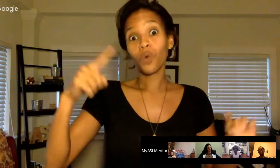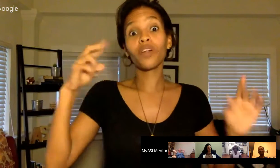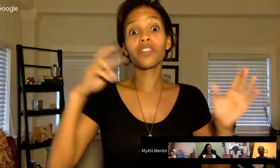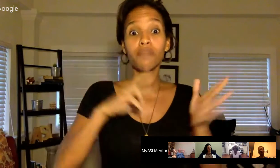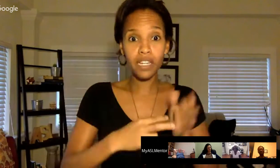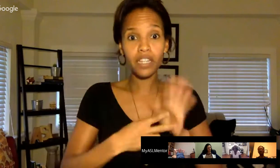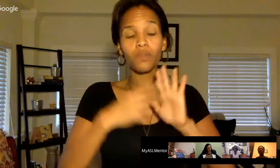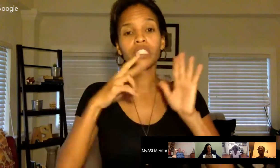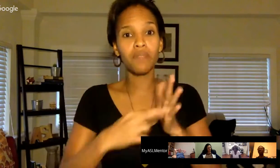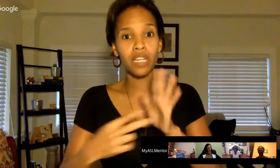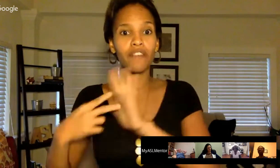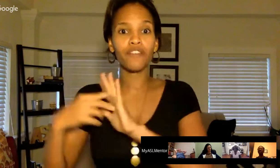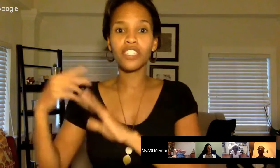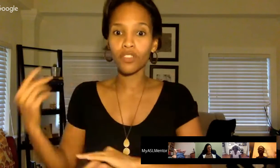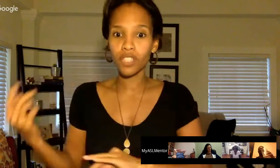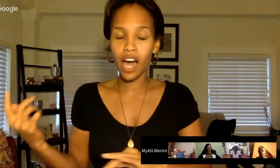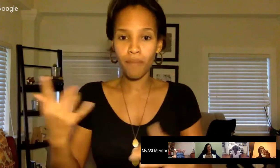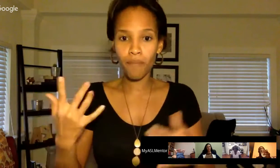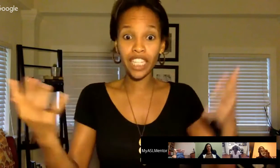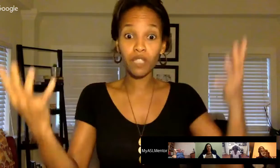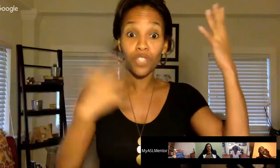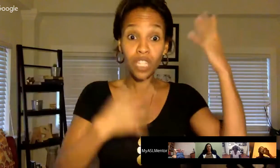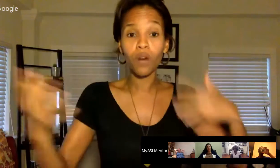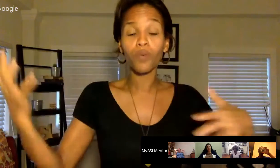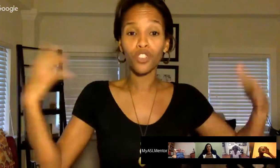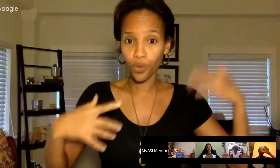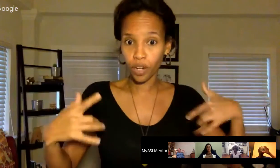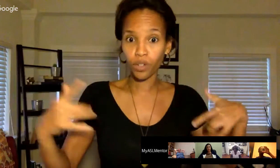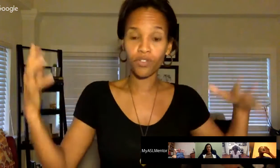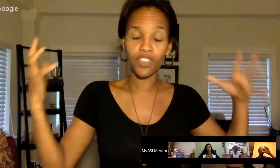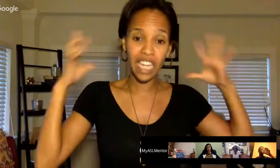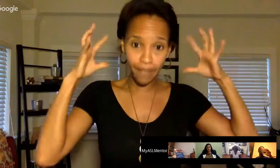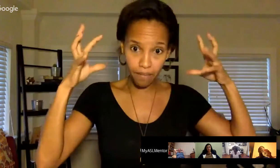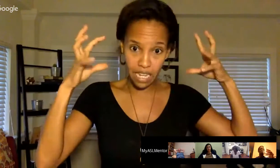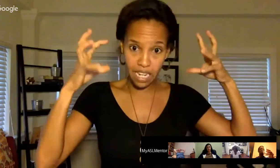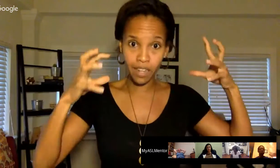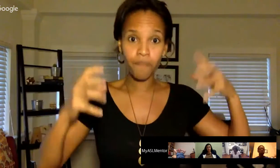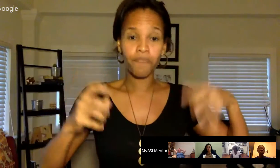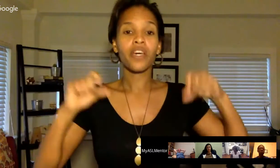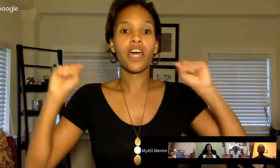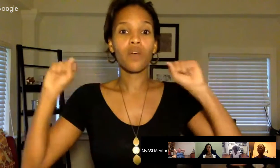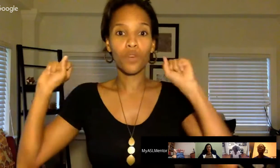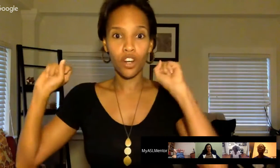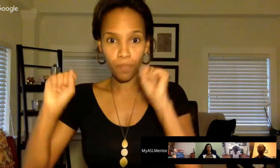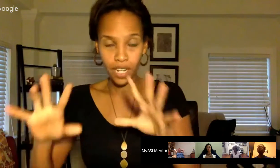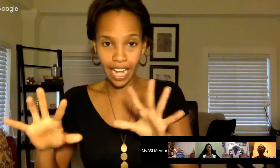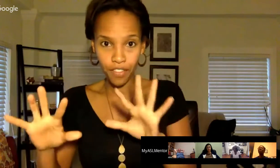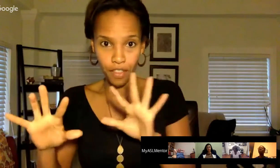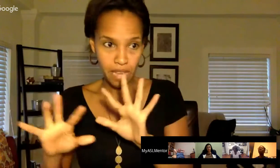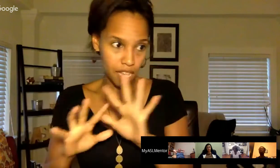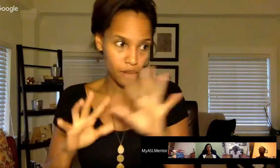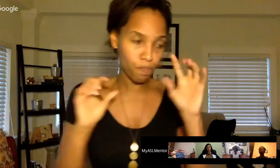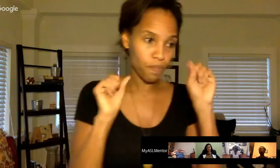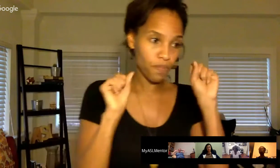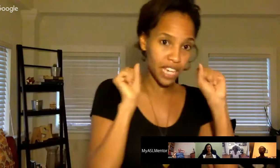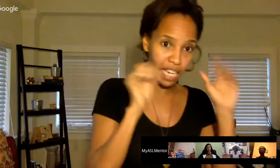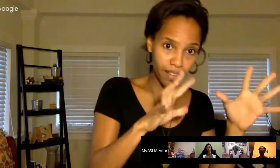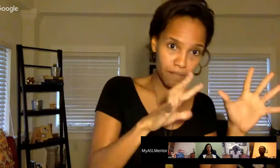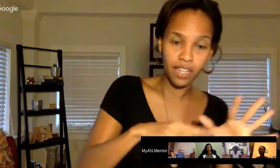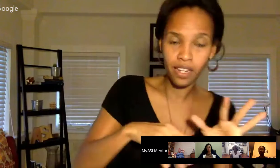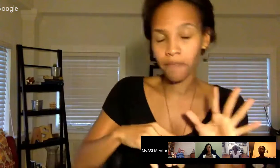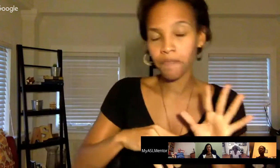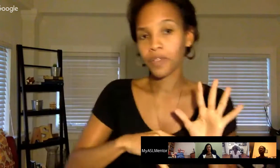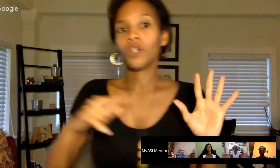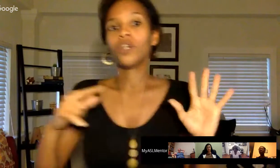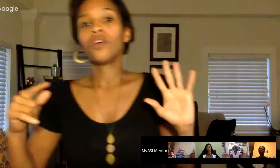asked, what does it mean? What does it mean every single time? That's really what we're doing. We're thinking about the meaning and we are putting out the meaning. We're thinking about